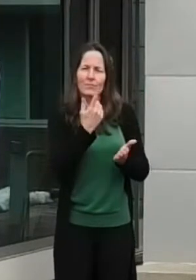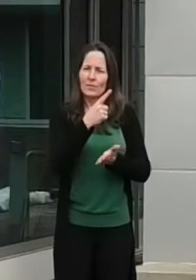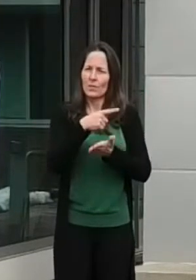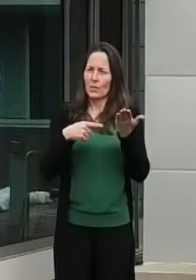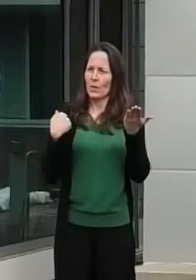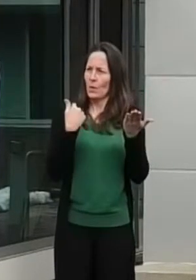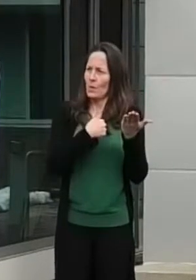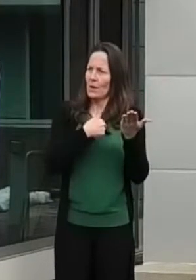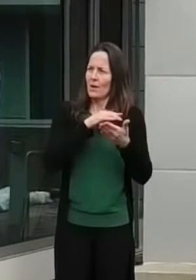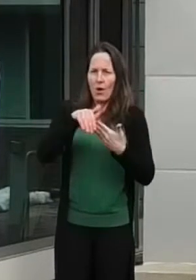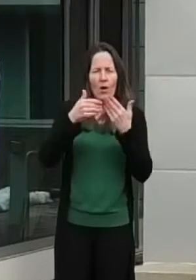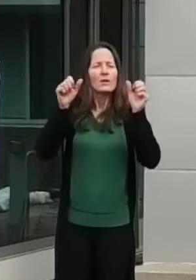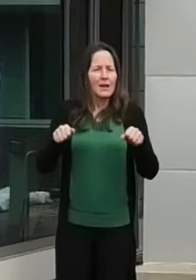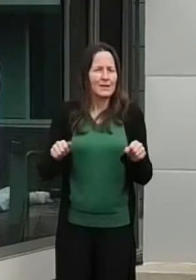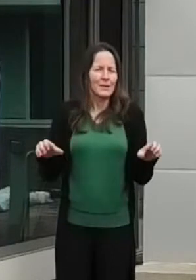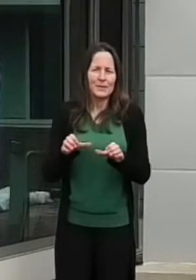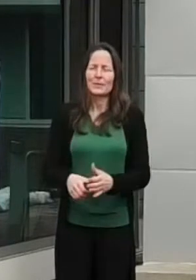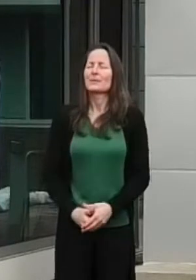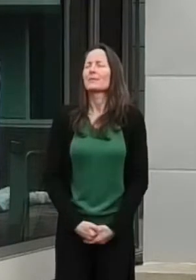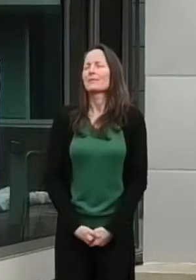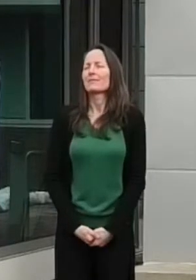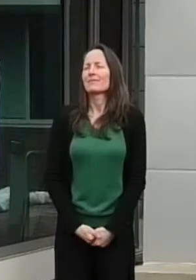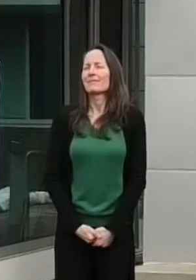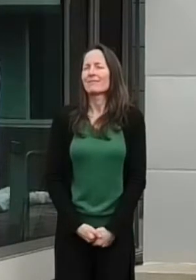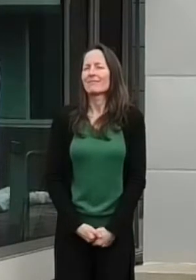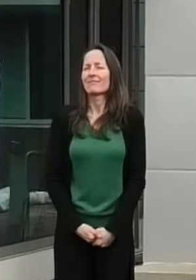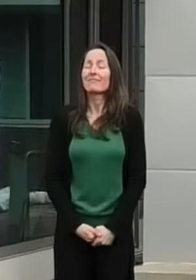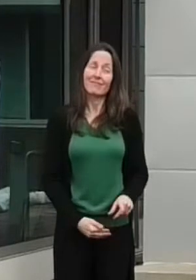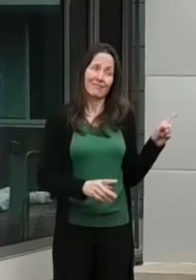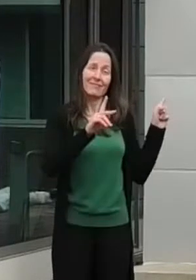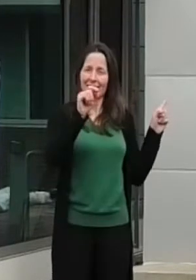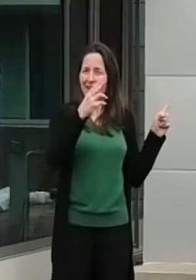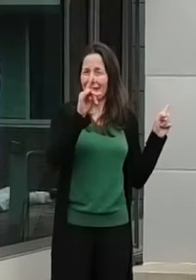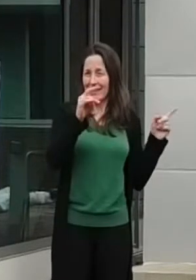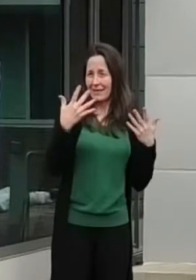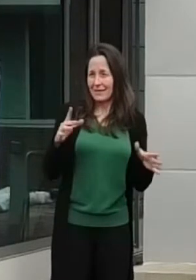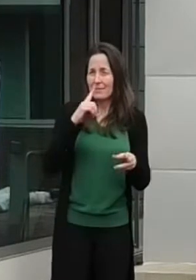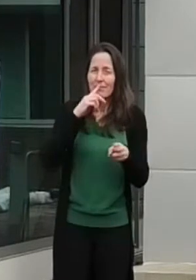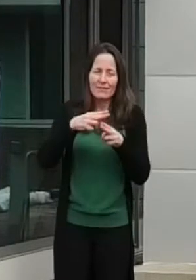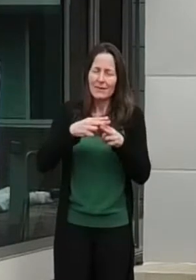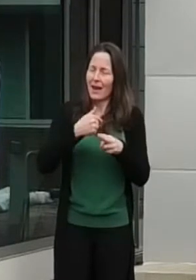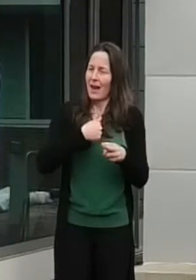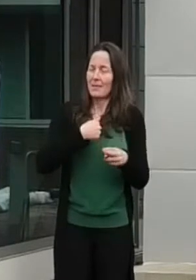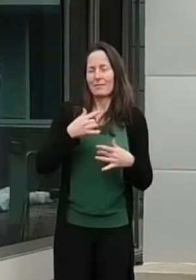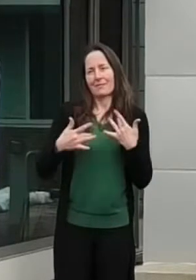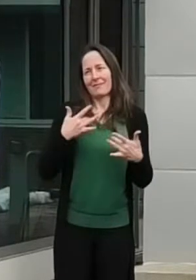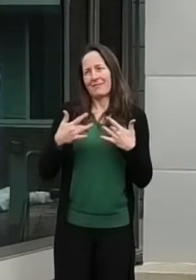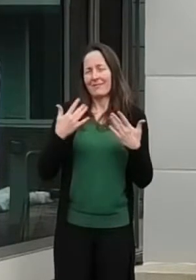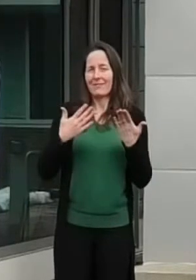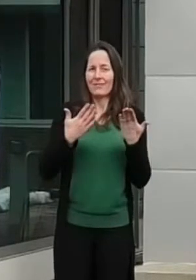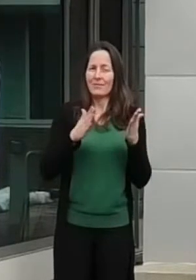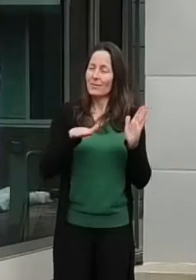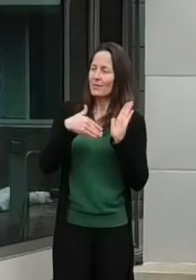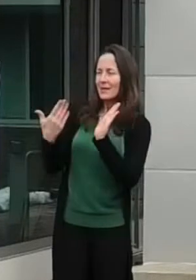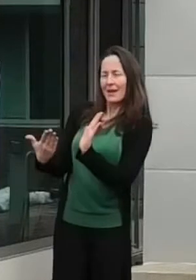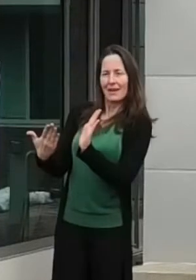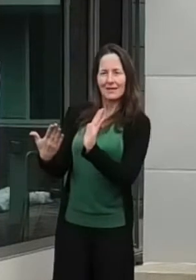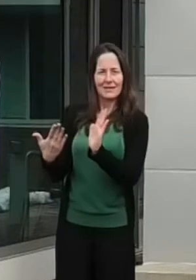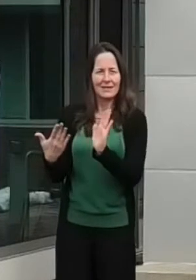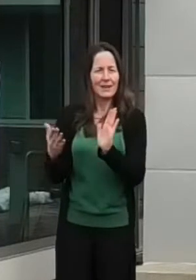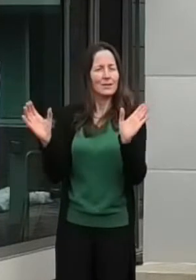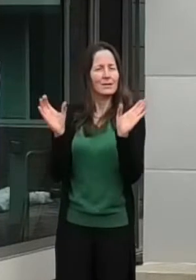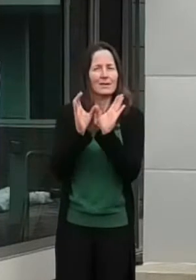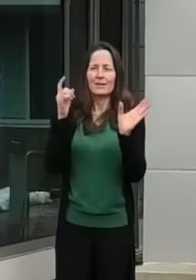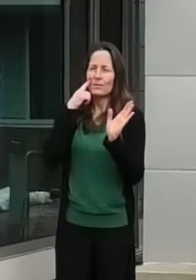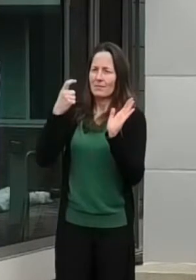As Kathleen mentioned, I'm also excited to present a certificate of recognition to Leela Malin,